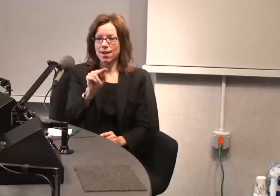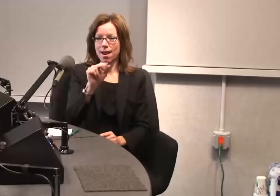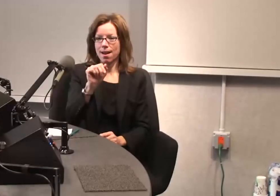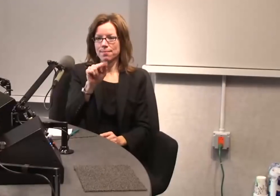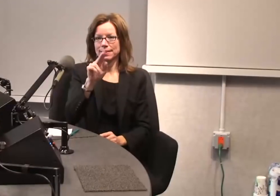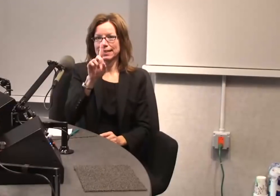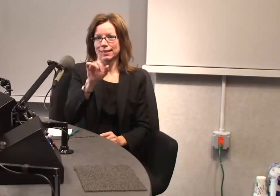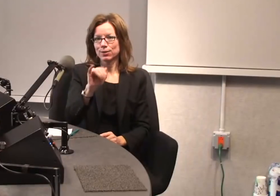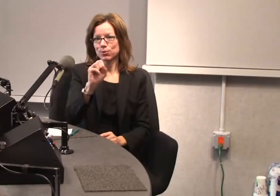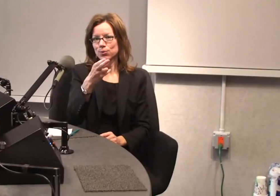world.